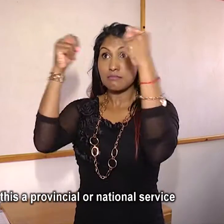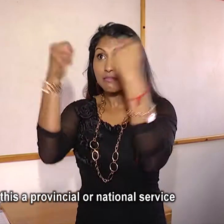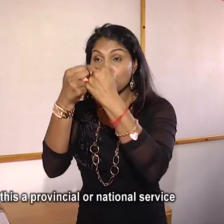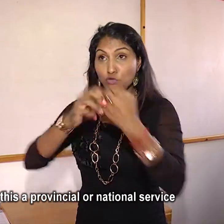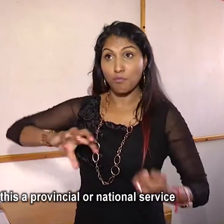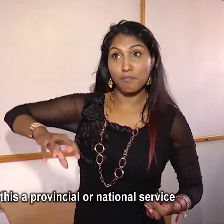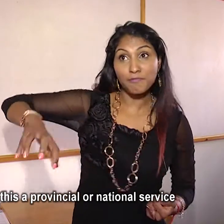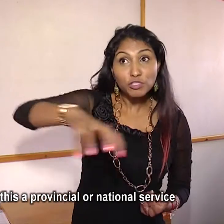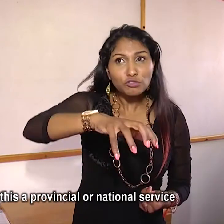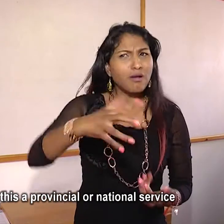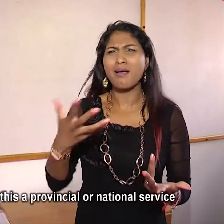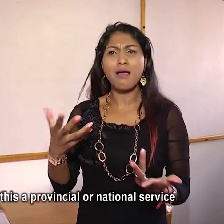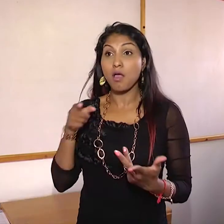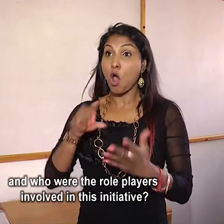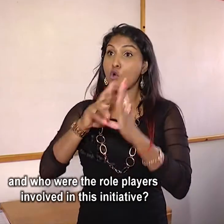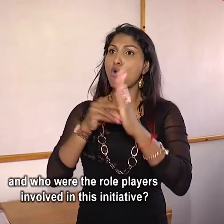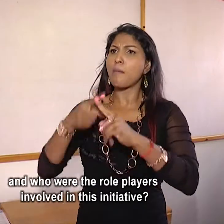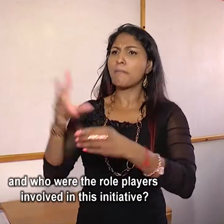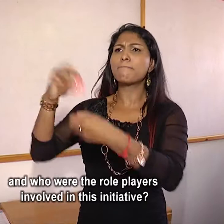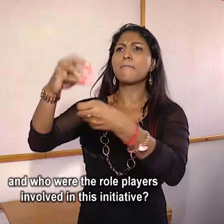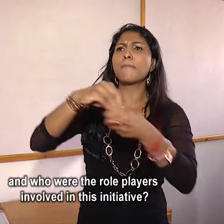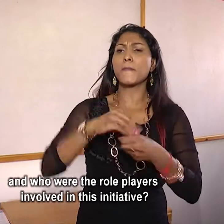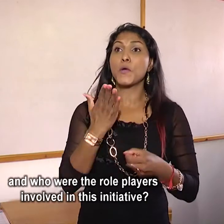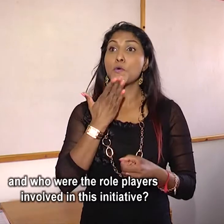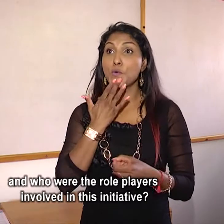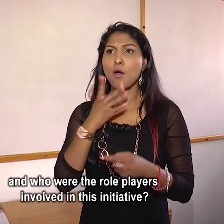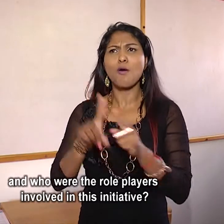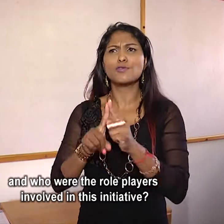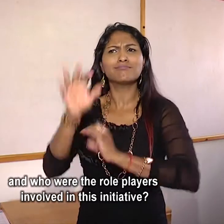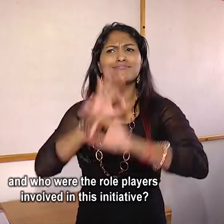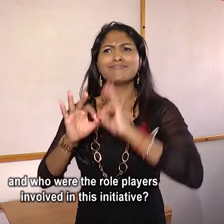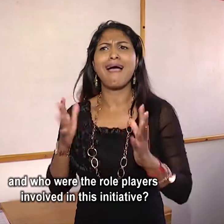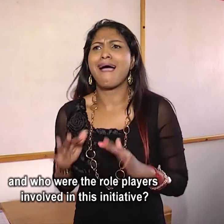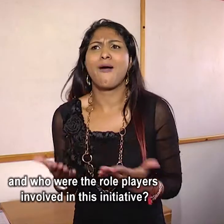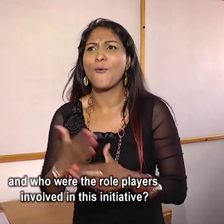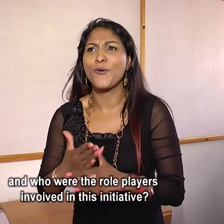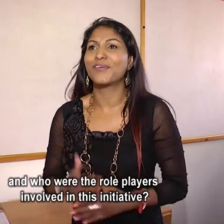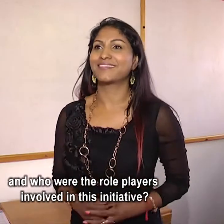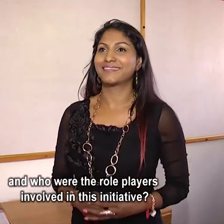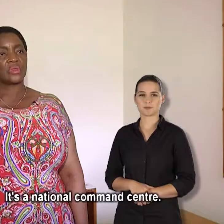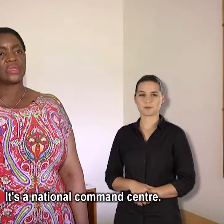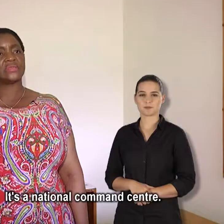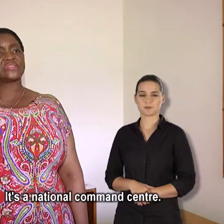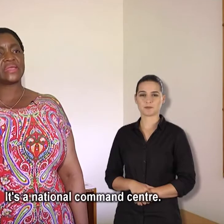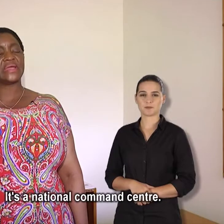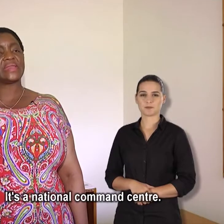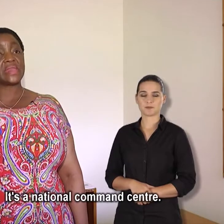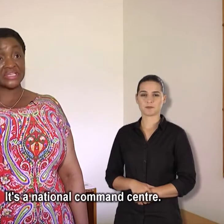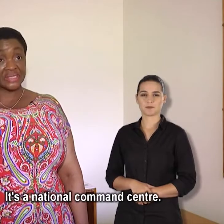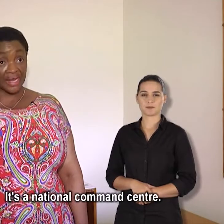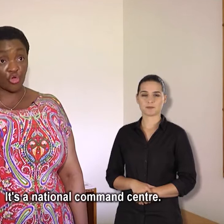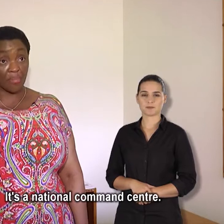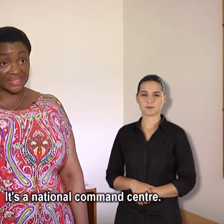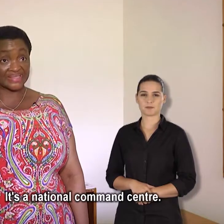Is this a provincial or national service? And who are the role players involved in this initiative? It's